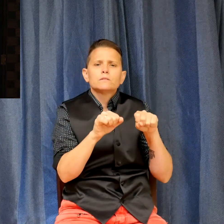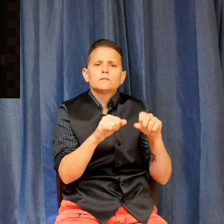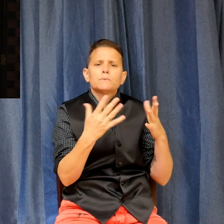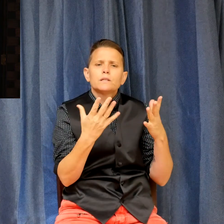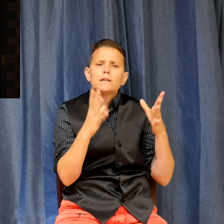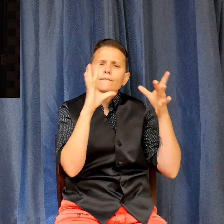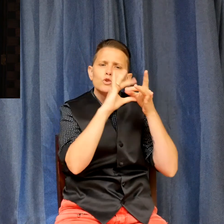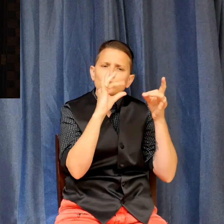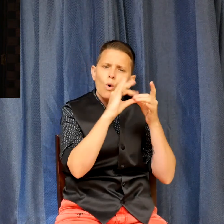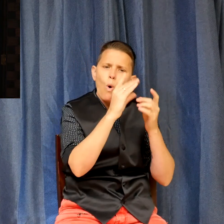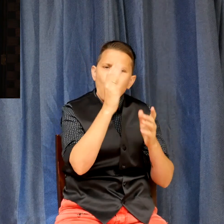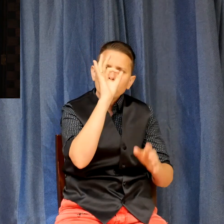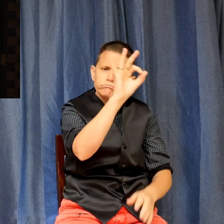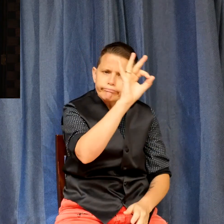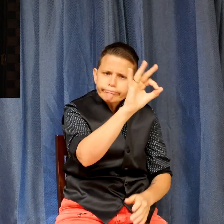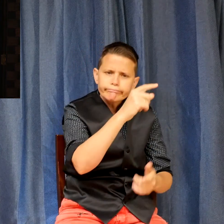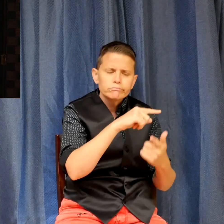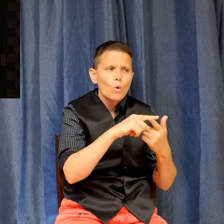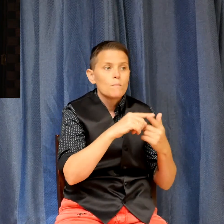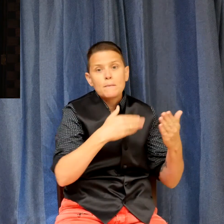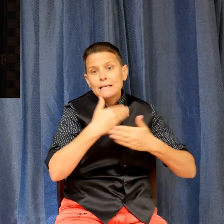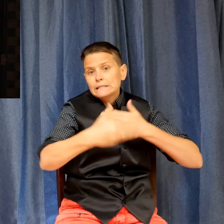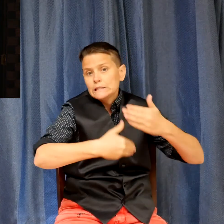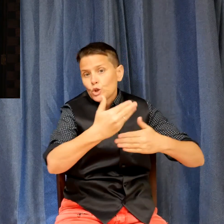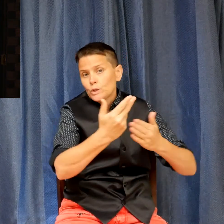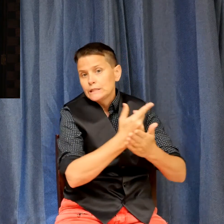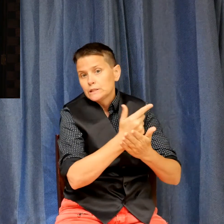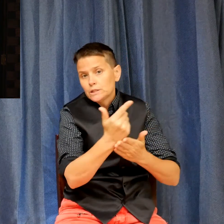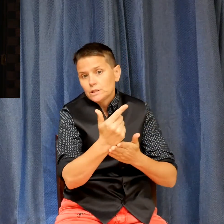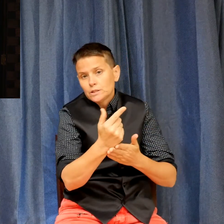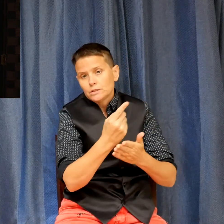or a series of talks on